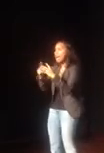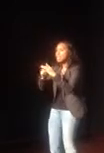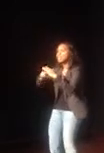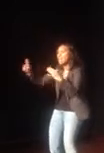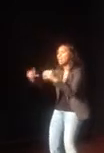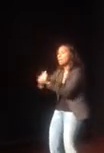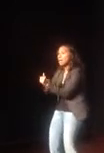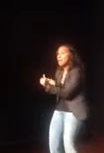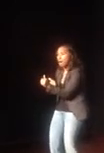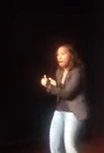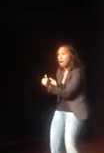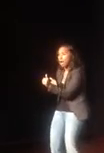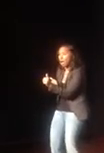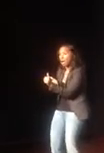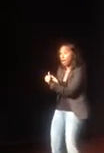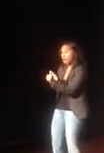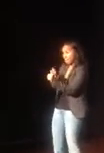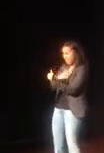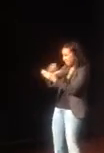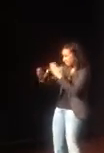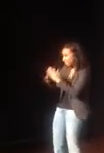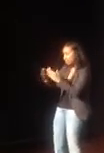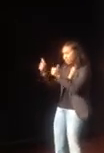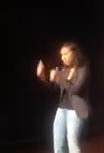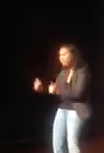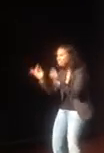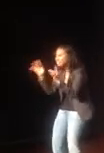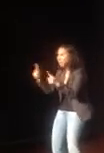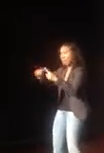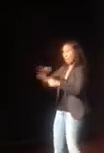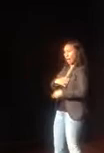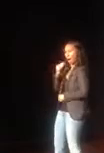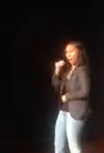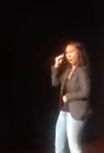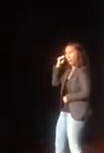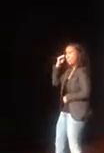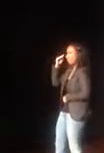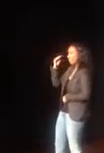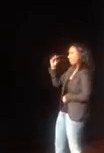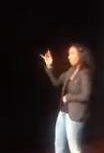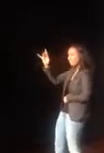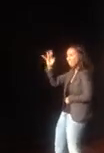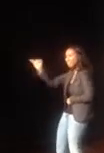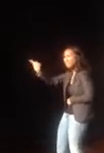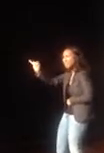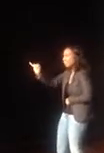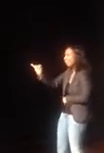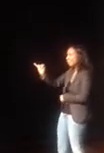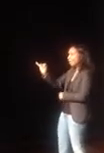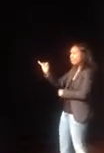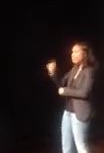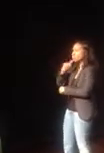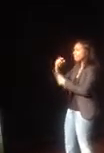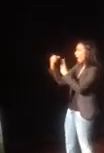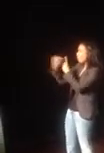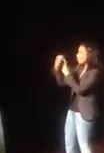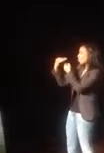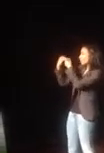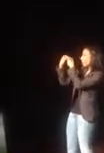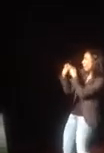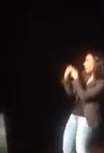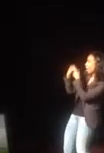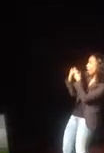consider a safe place. A home where I was mentally and emotionally raped, a place where real love didn't